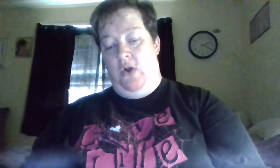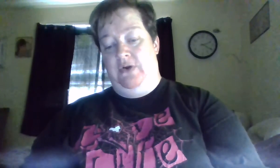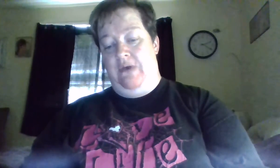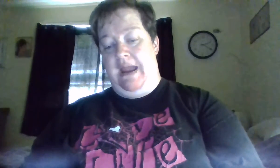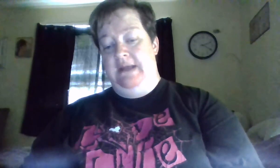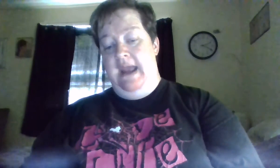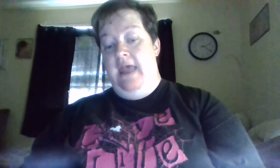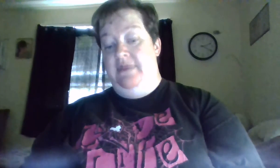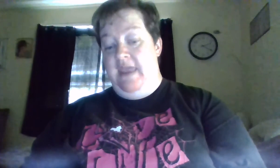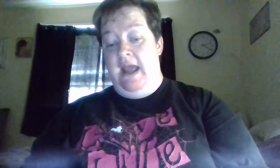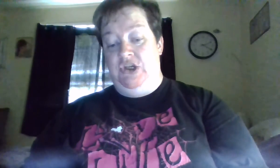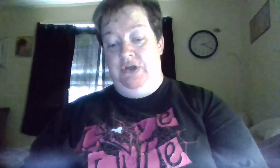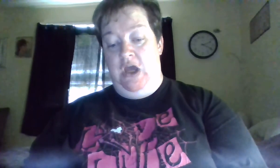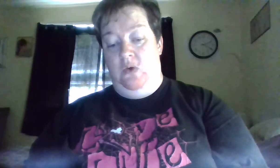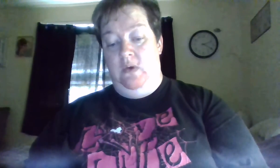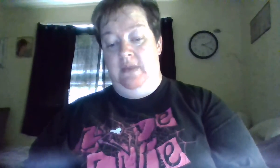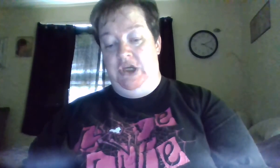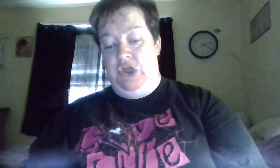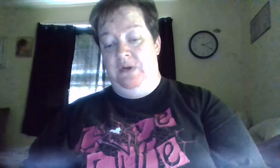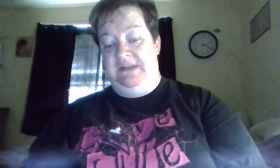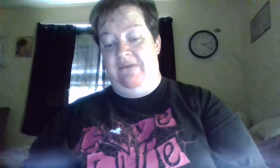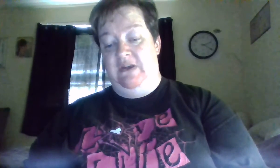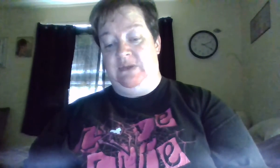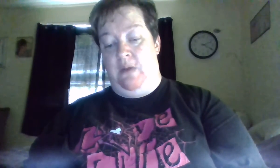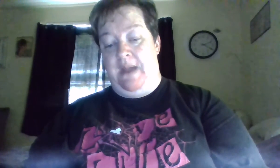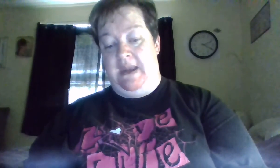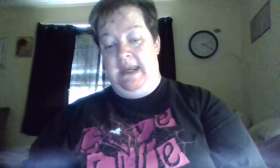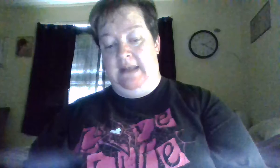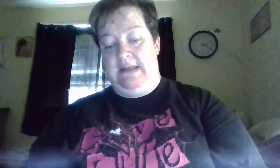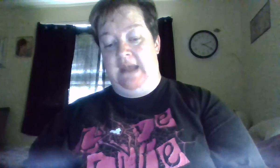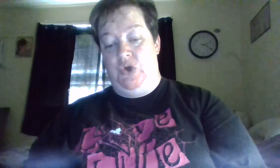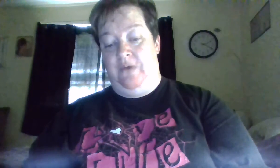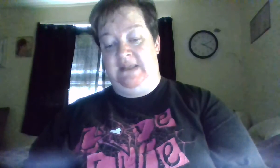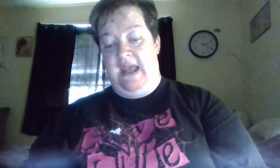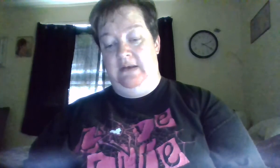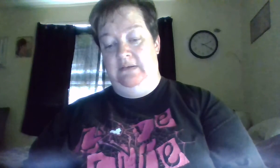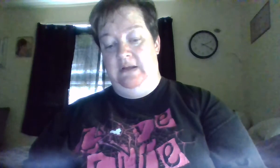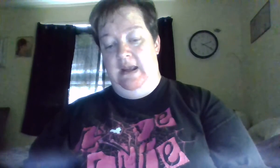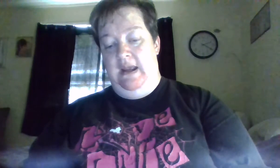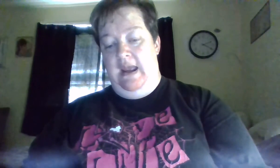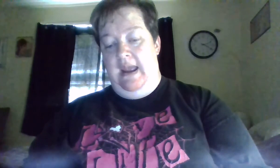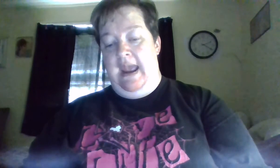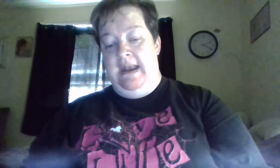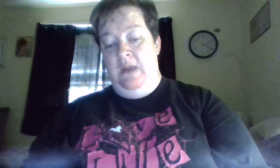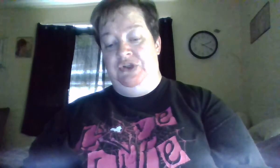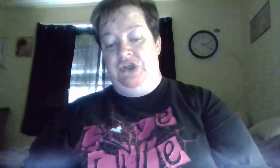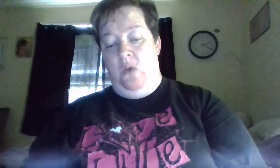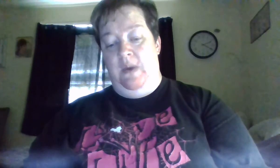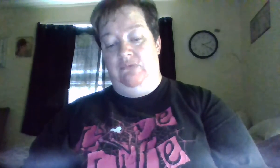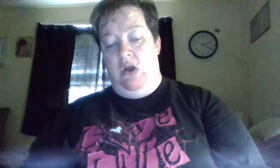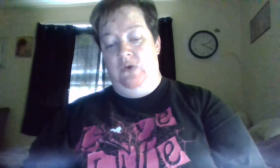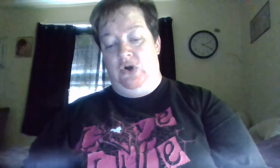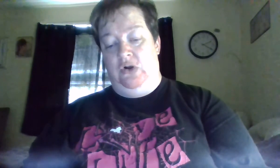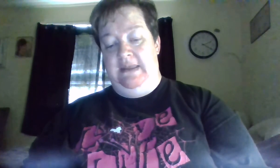all the ground, then I shall know that you will save Israel by my hand, as you have said. And it was so, when he rose early the